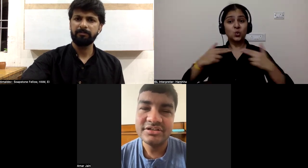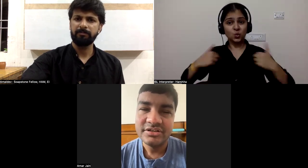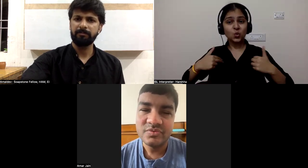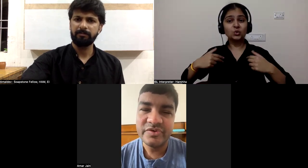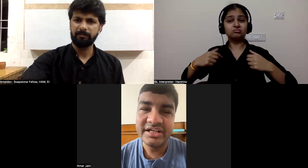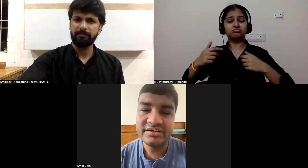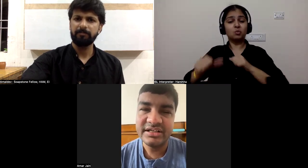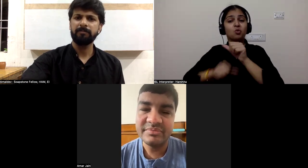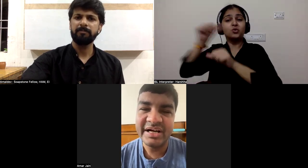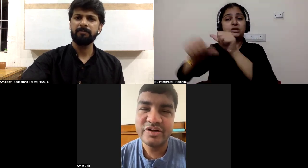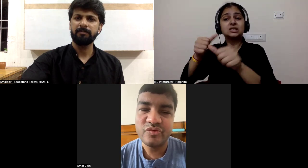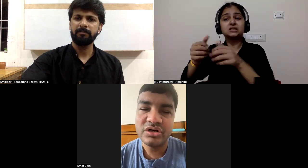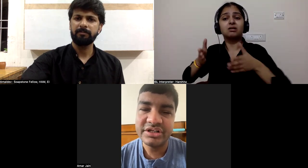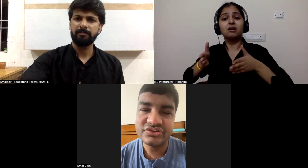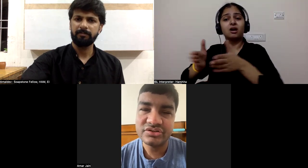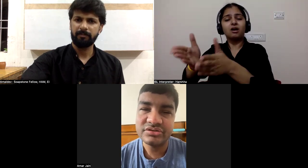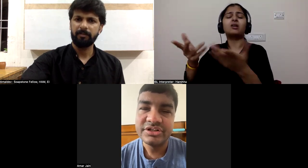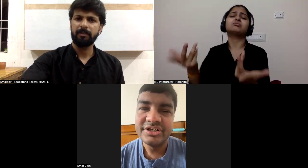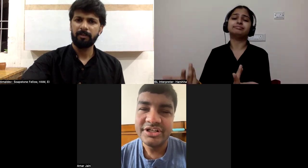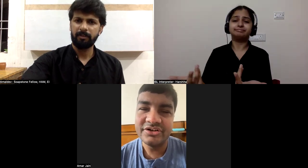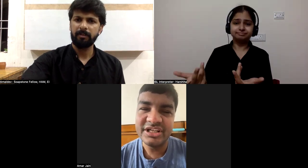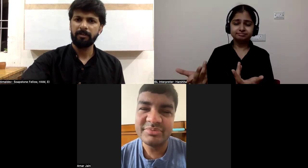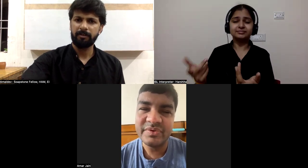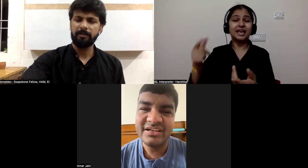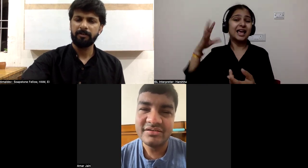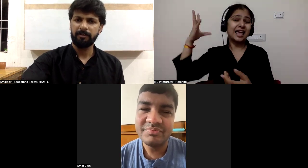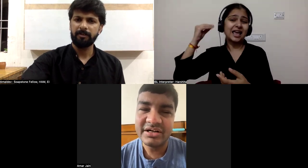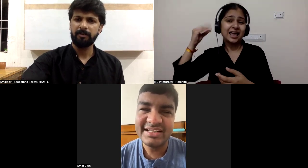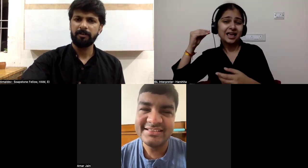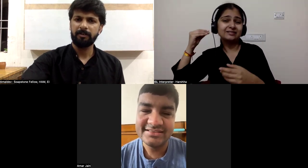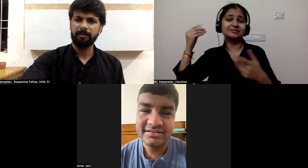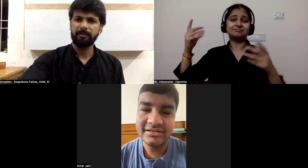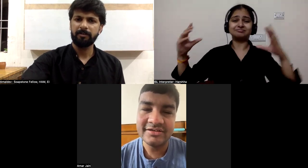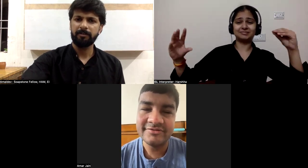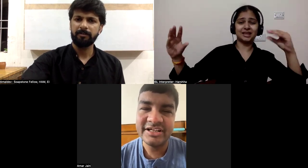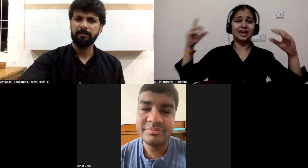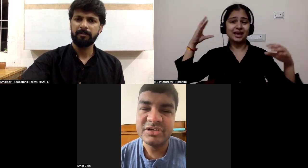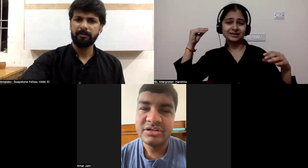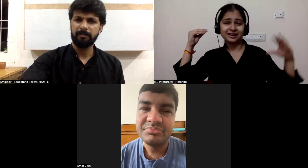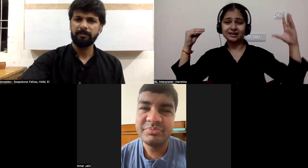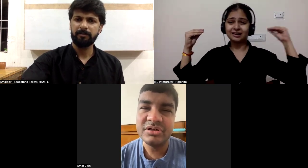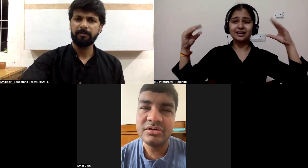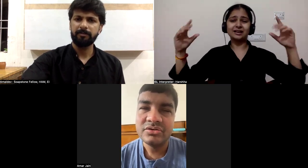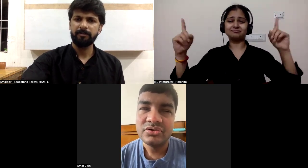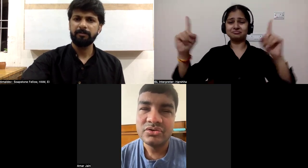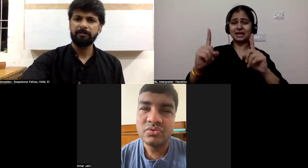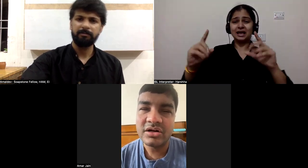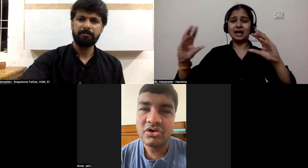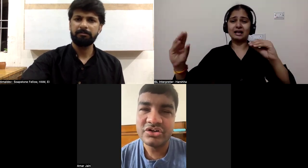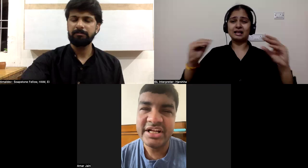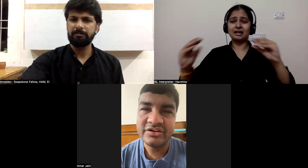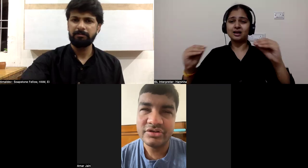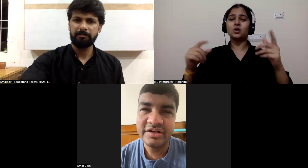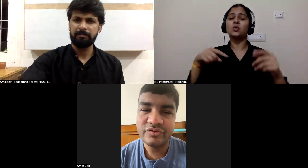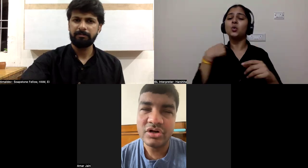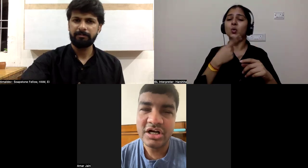designed, where by default it's a hearing between parties, where people who are